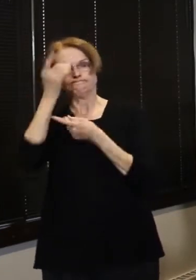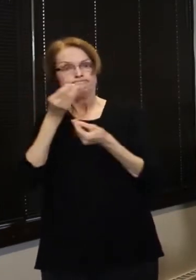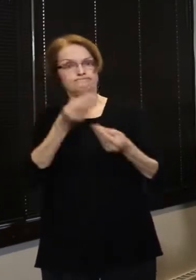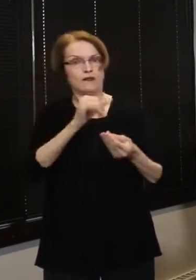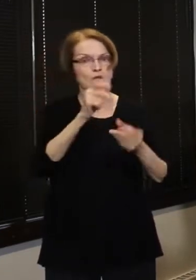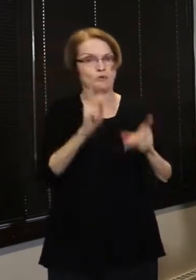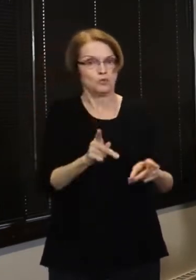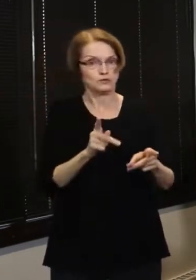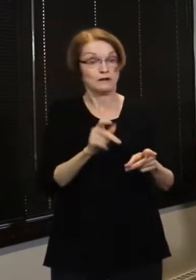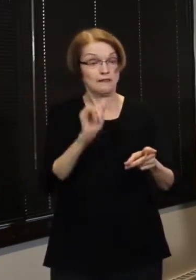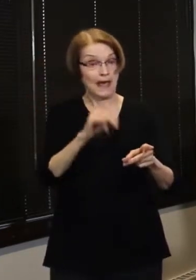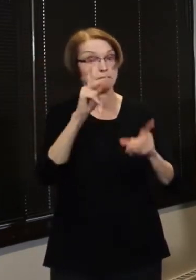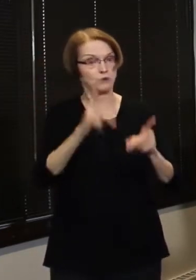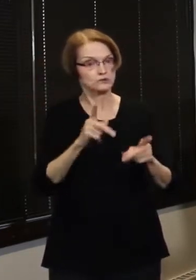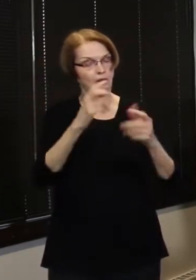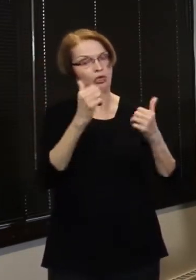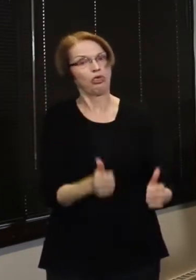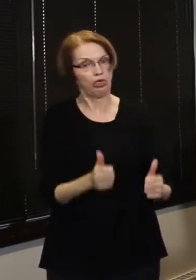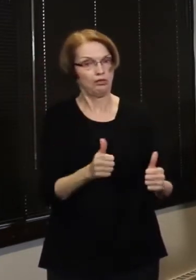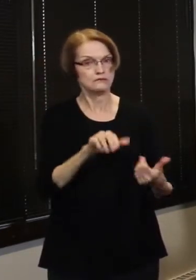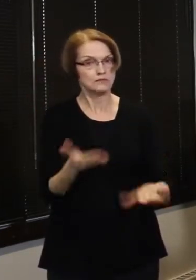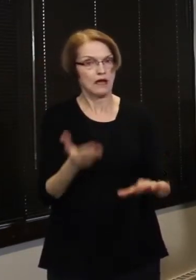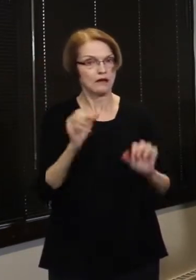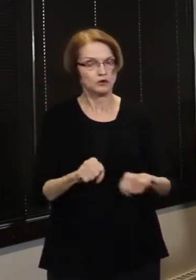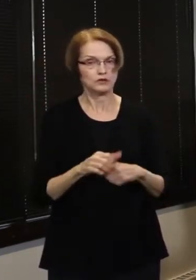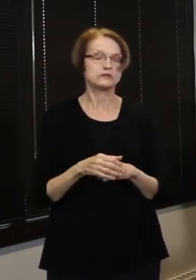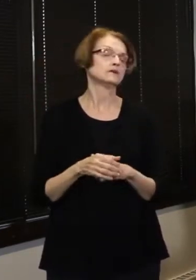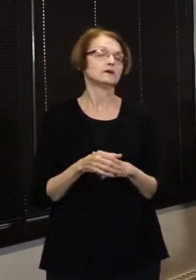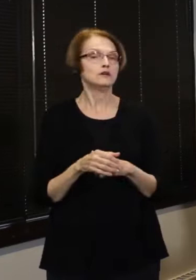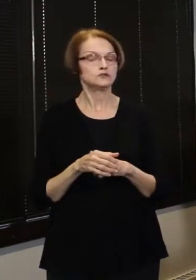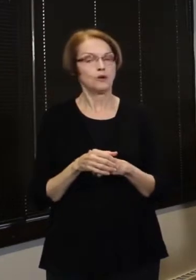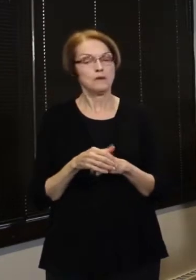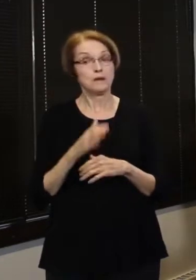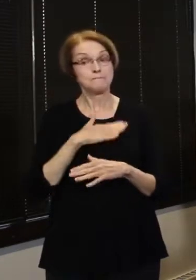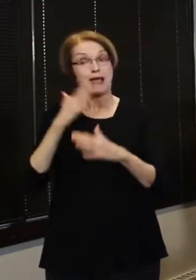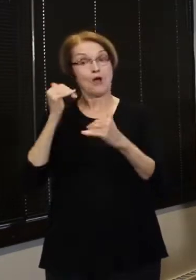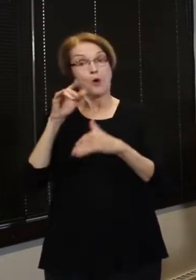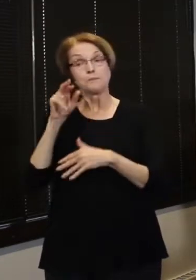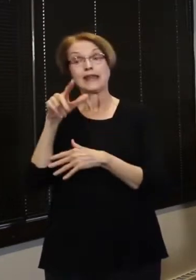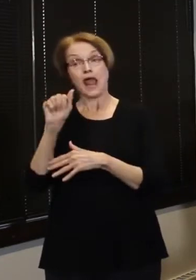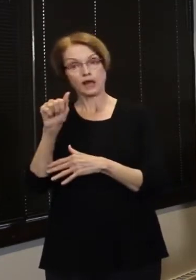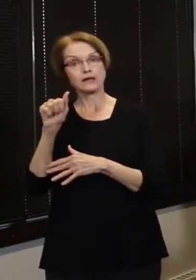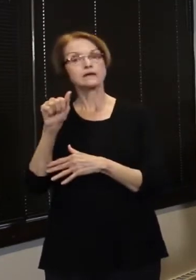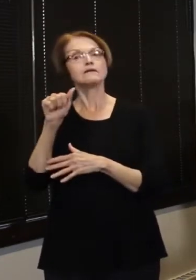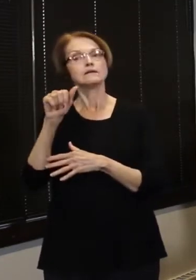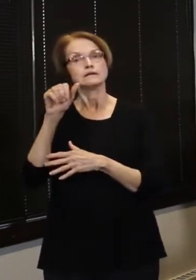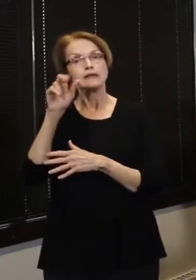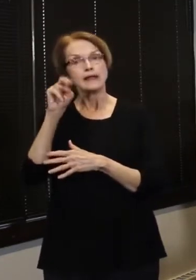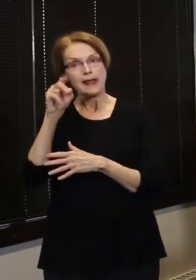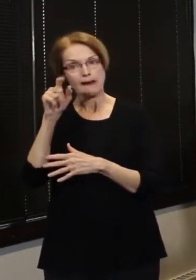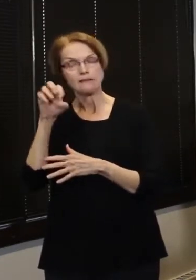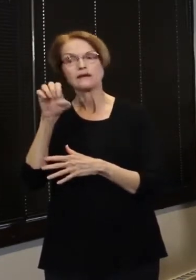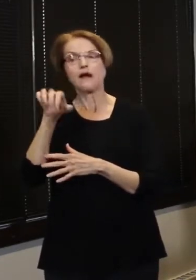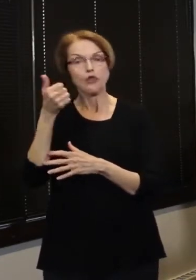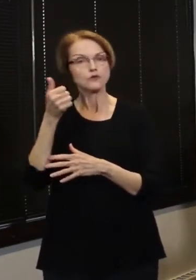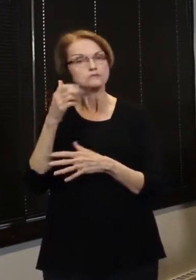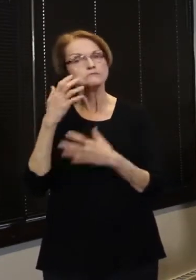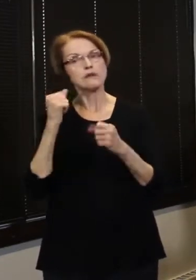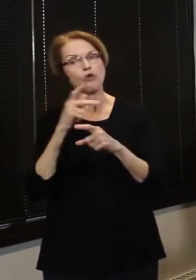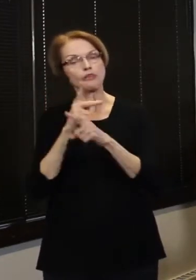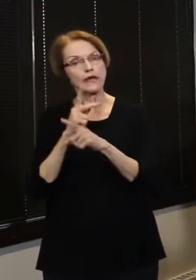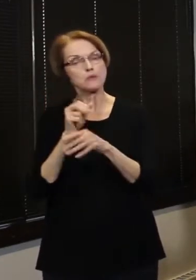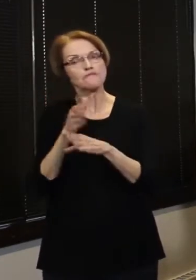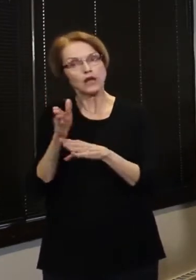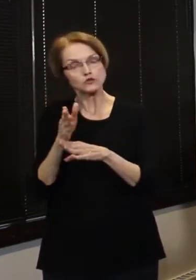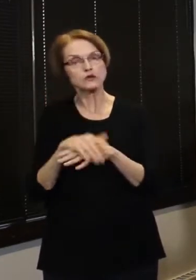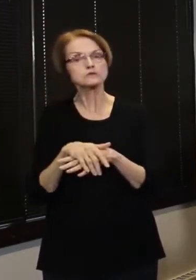my hope is that in hearing Natalie and other healthcare professionals talk about what their patients are going through, that it may change some